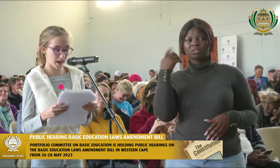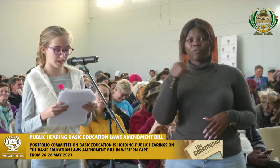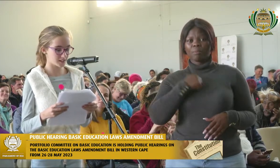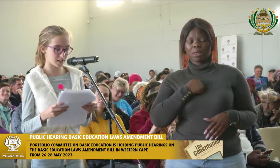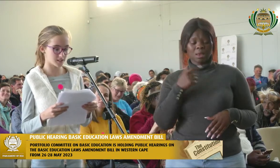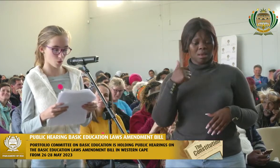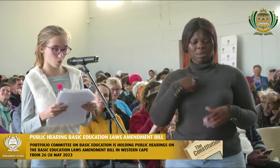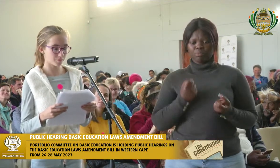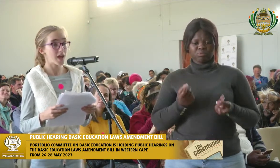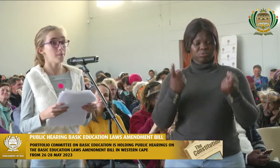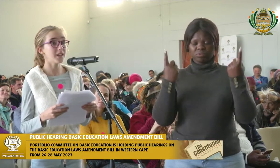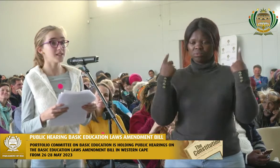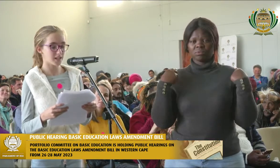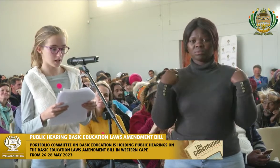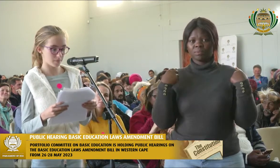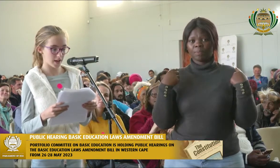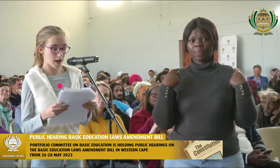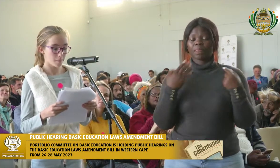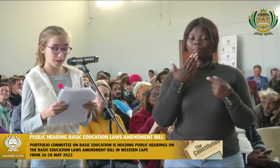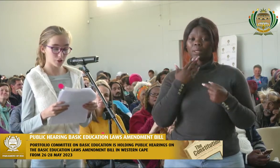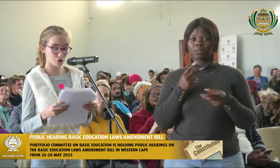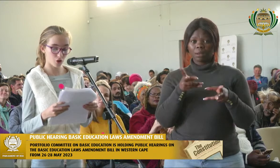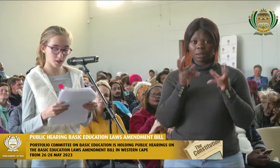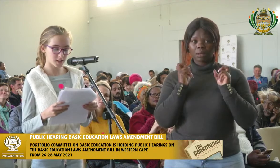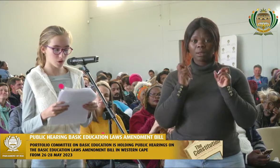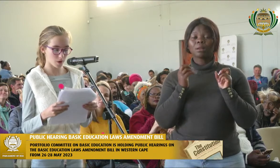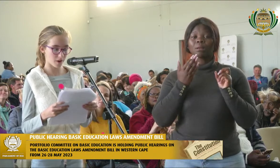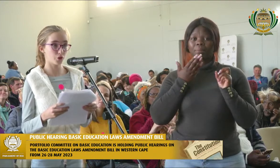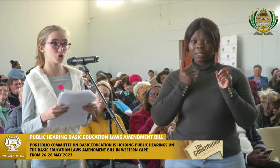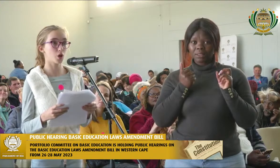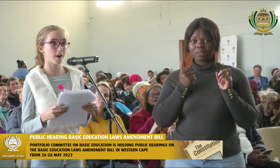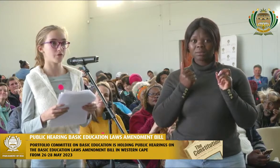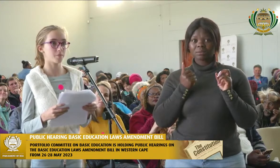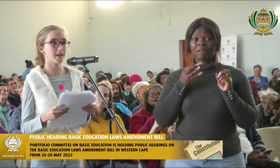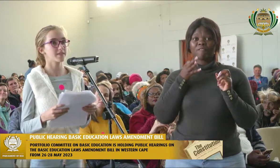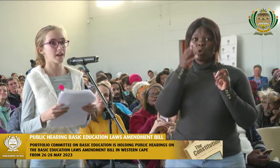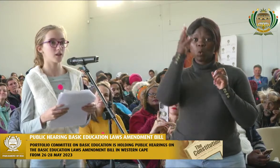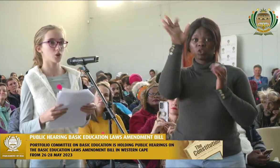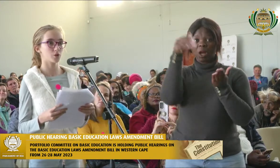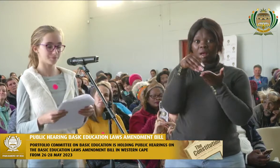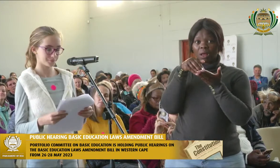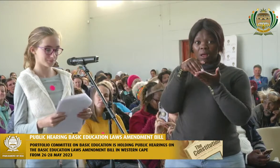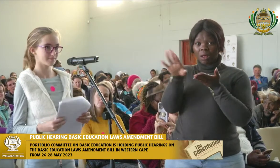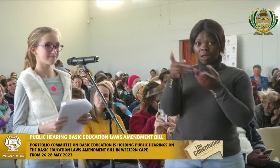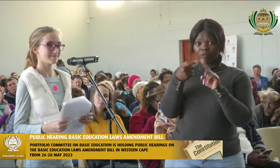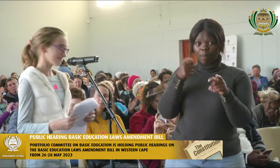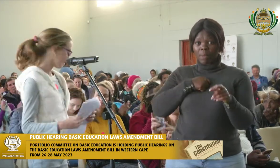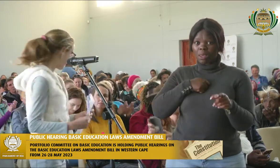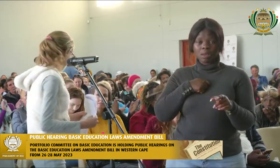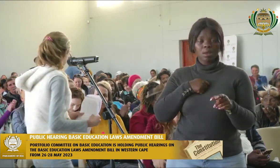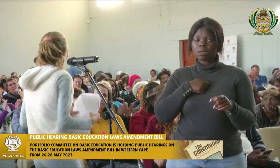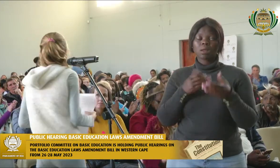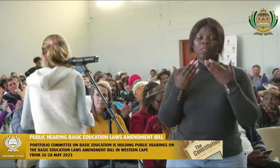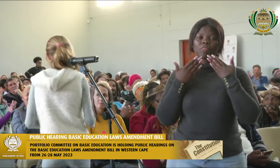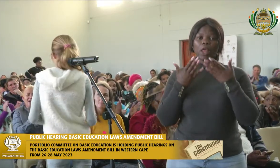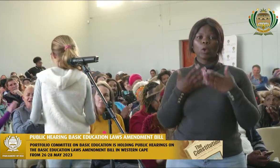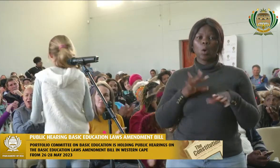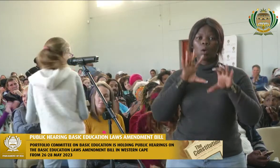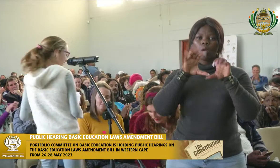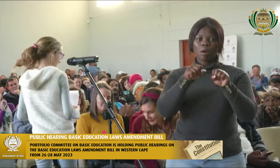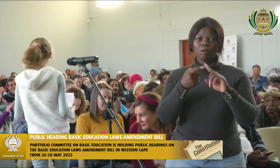doesn't make any sense at all. Please hear me. Please do not take away my future away from me. Thank you.